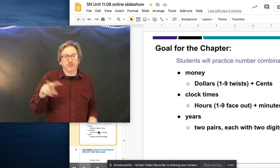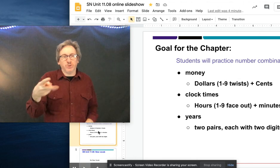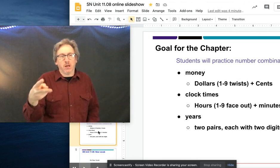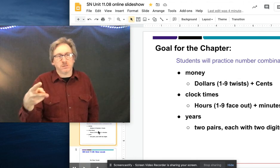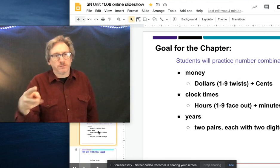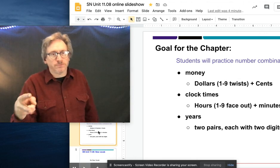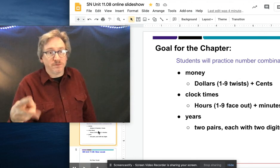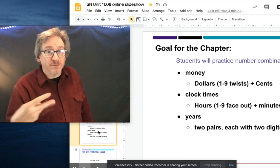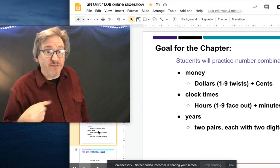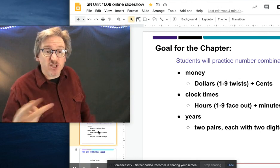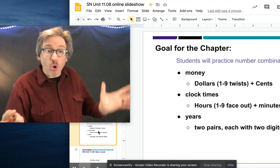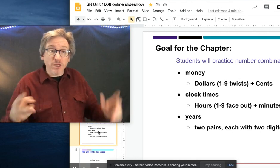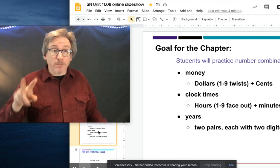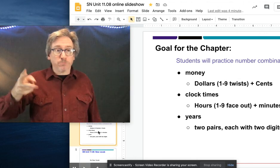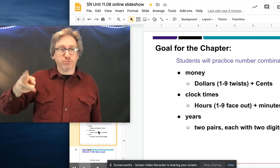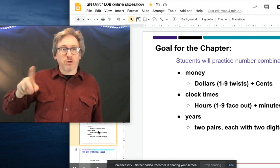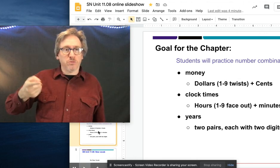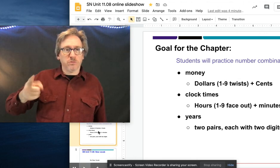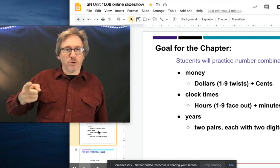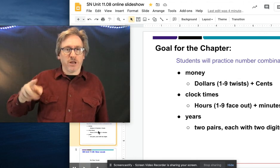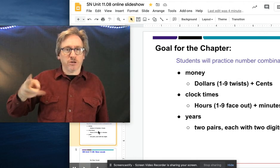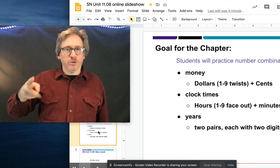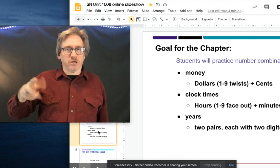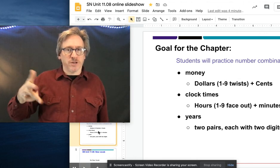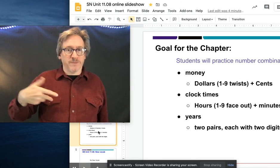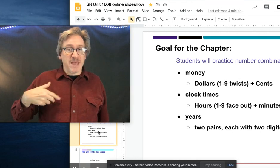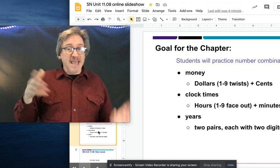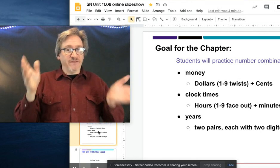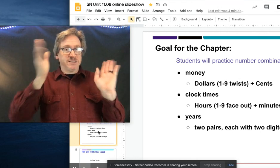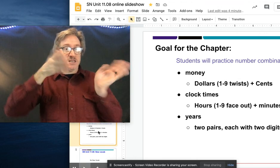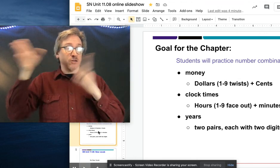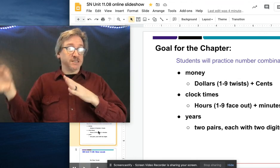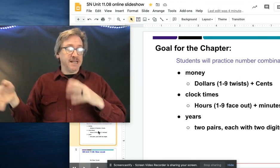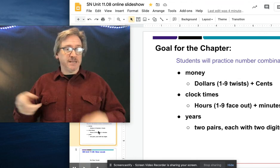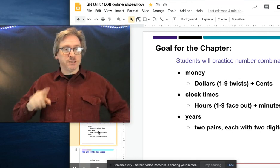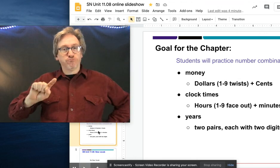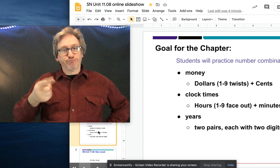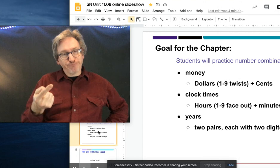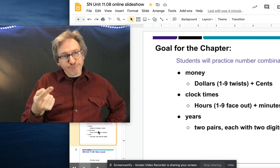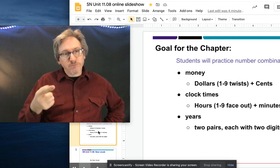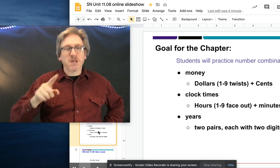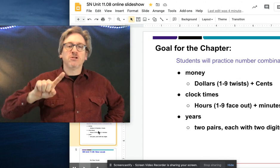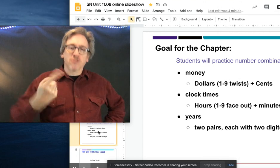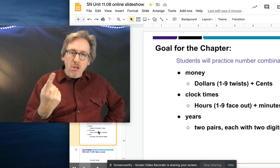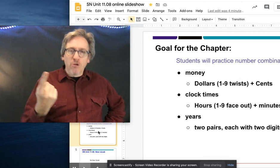Right, $2. If it's a whole number, $1, $2. If it's dollars and cents,